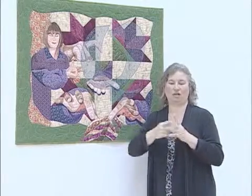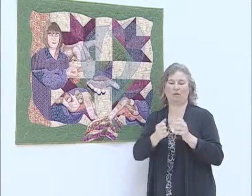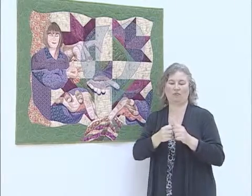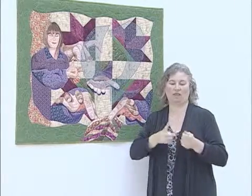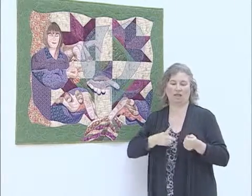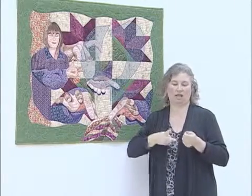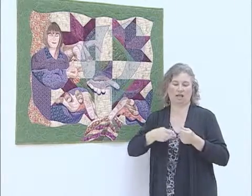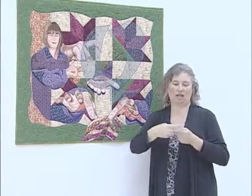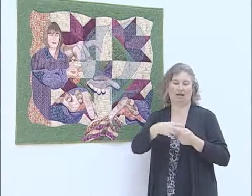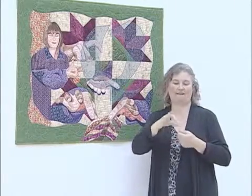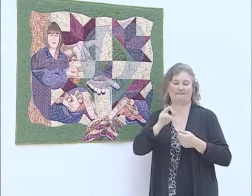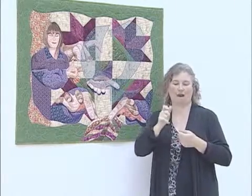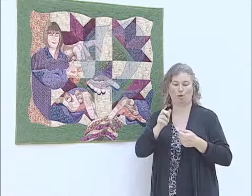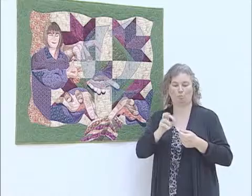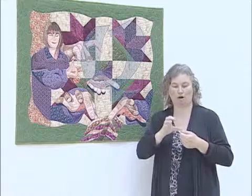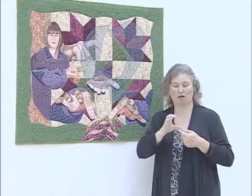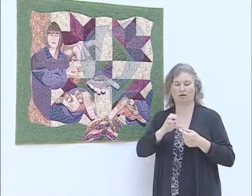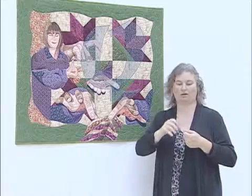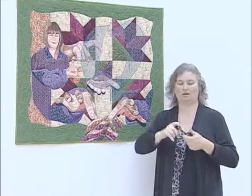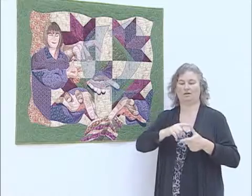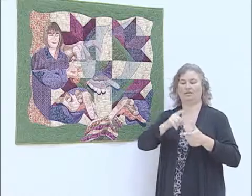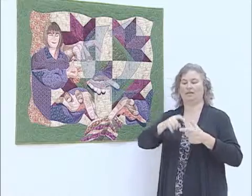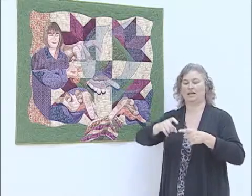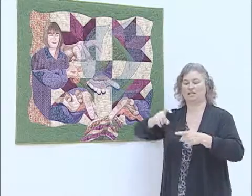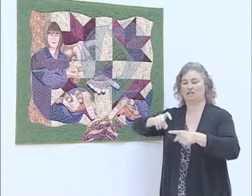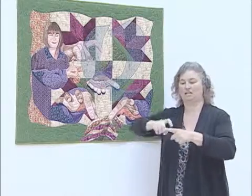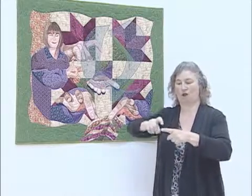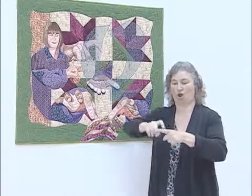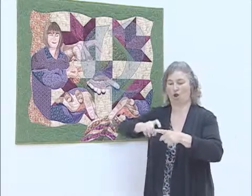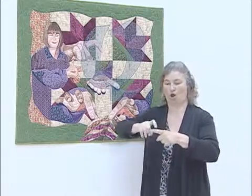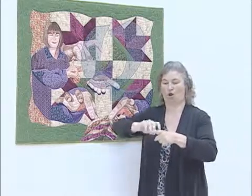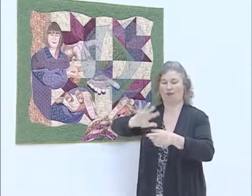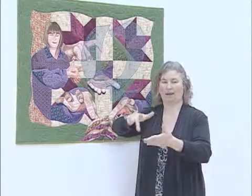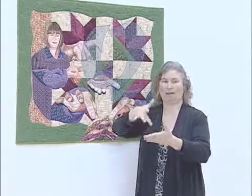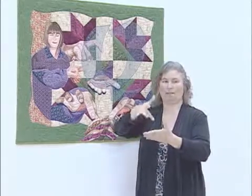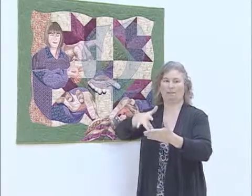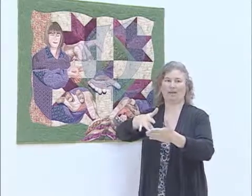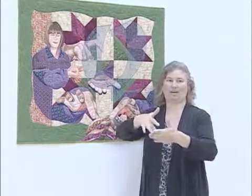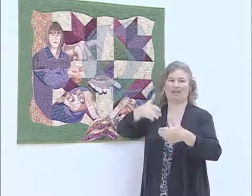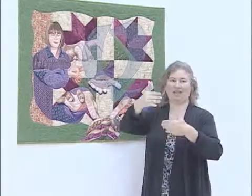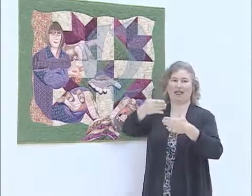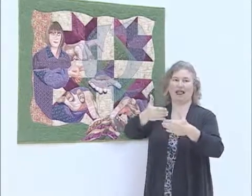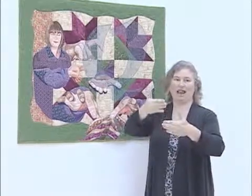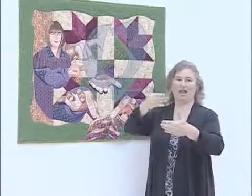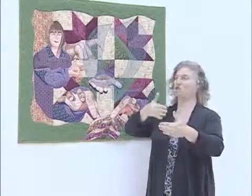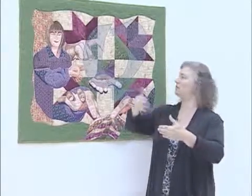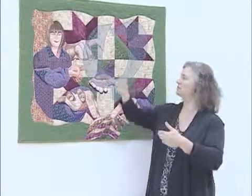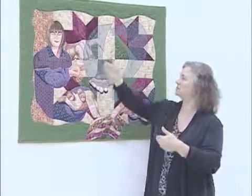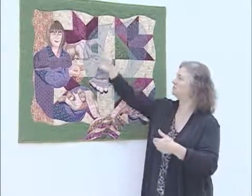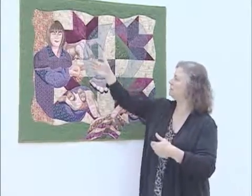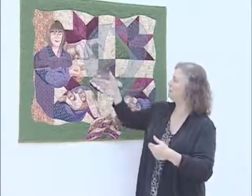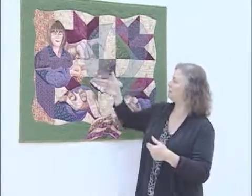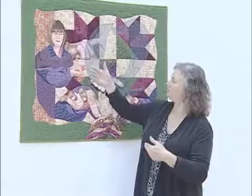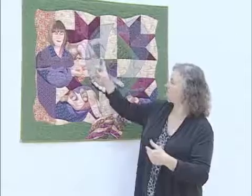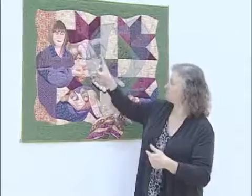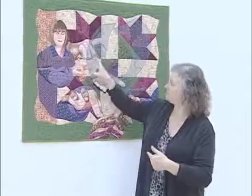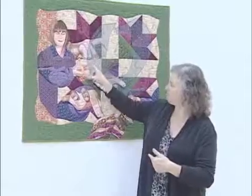It starts with the person sitting and cutting out the fabric, looking downward, and then the middle plane of the quilt, which you see